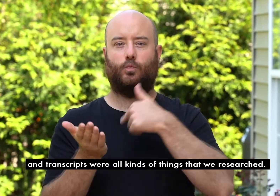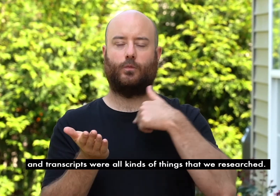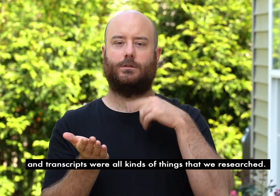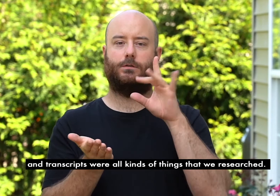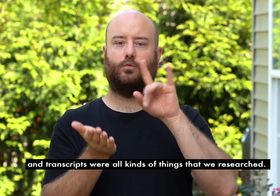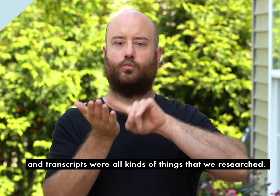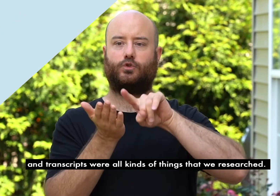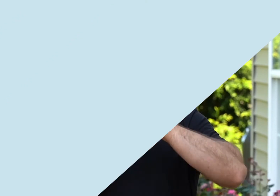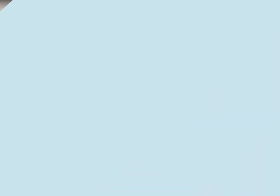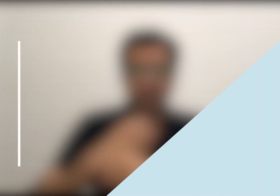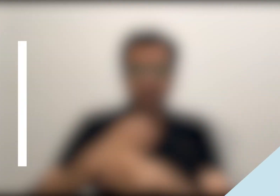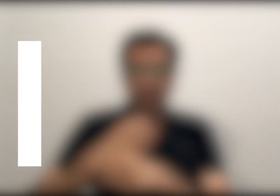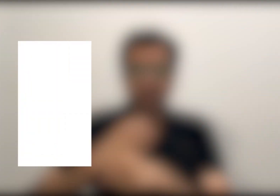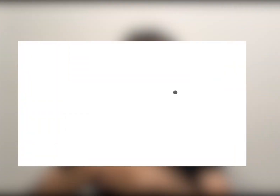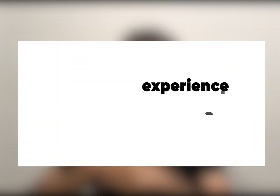of things that we researched.